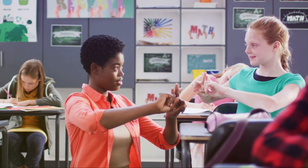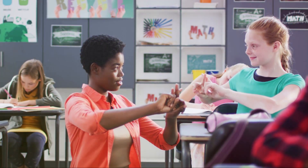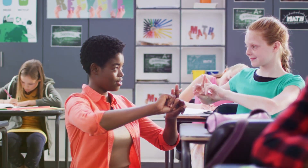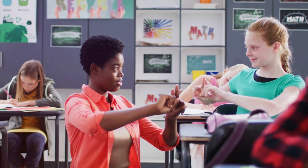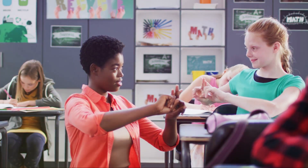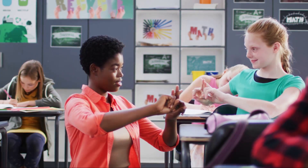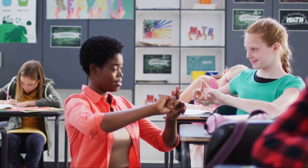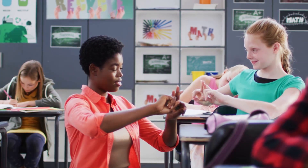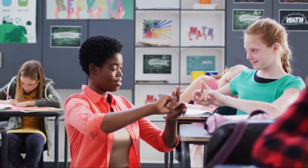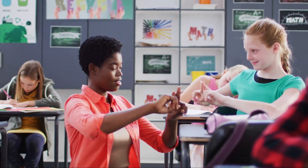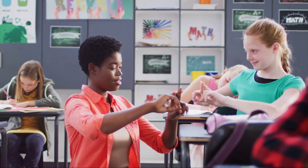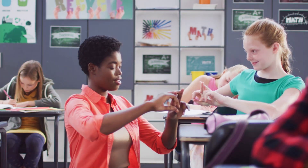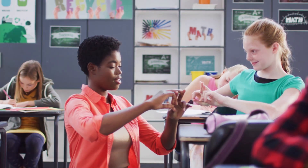our preconceptions about Deafness.